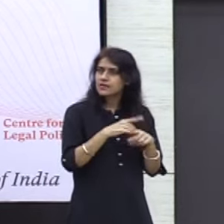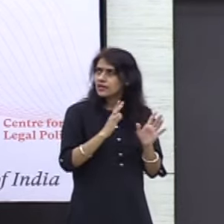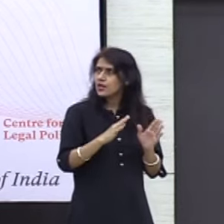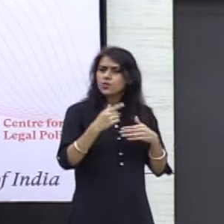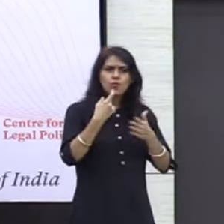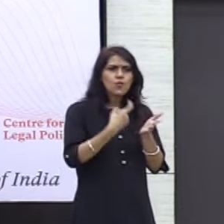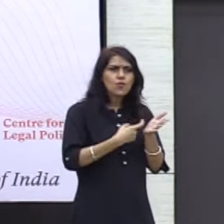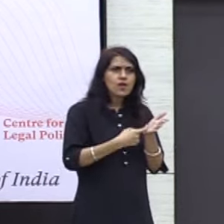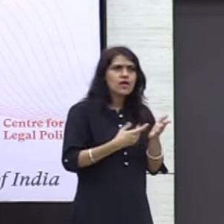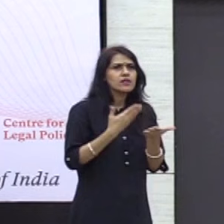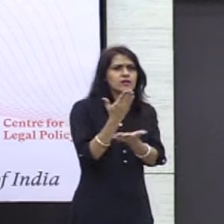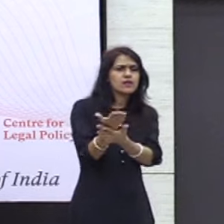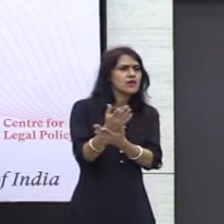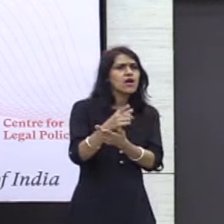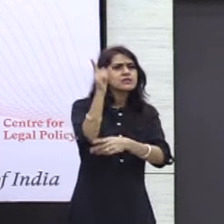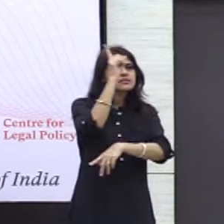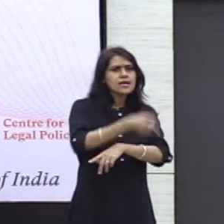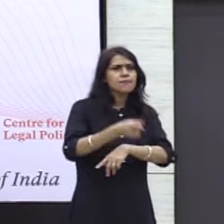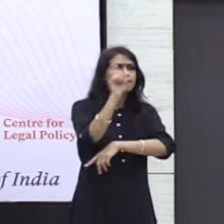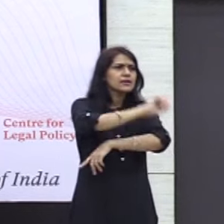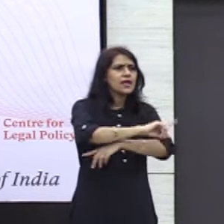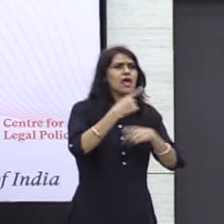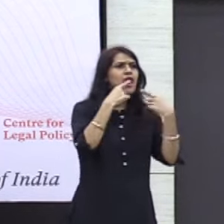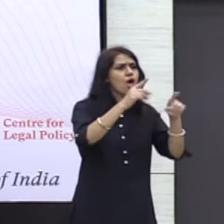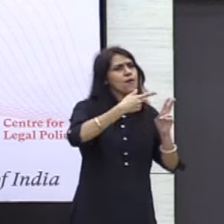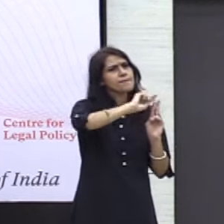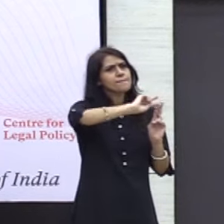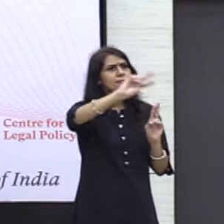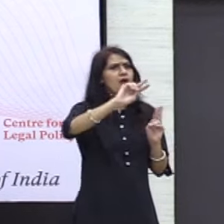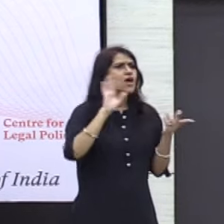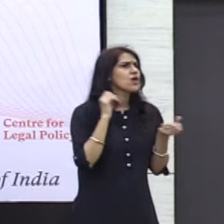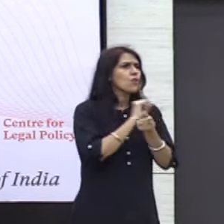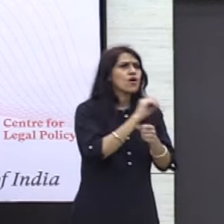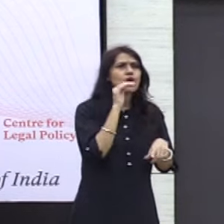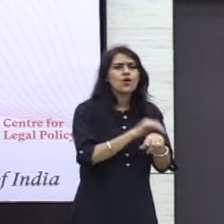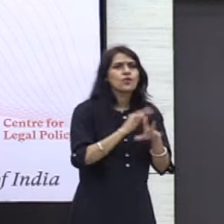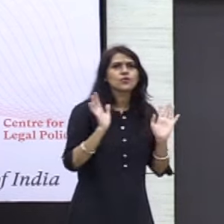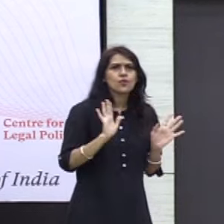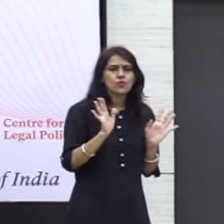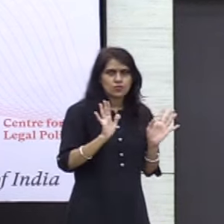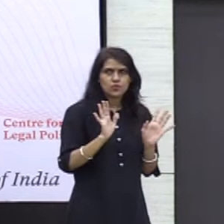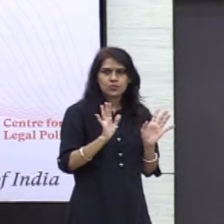he's automatically released on bail because the presumption is that you are innocent till you're proved guilty.